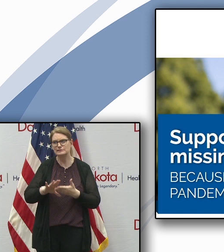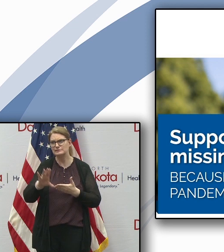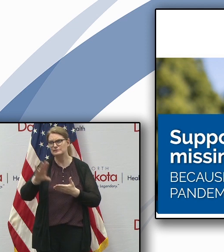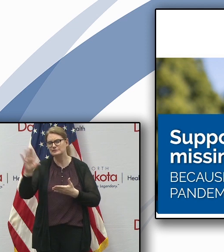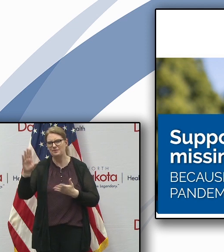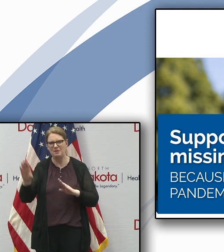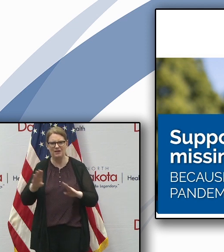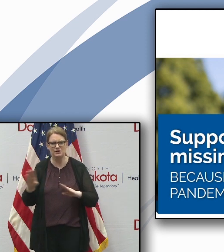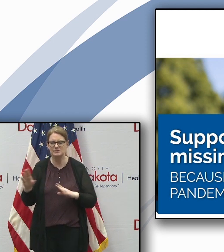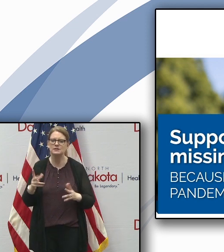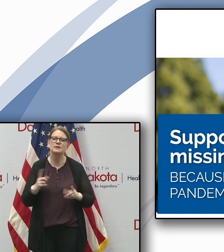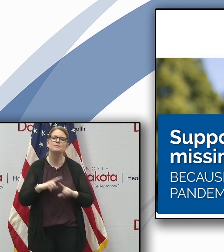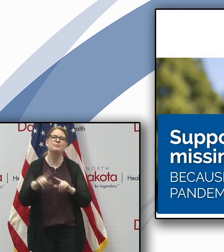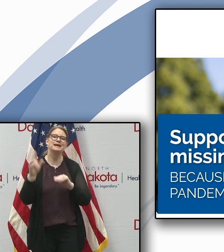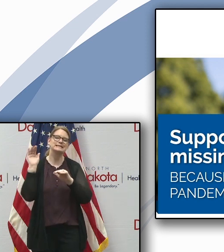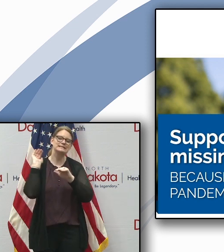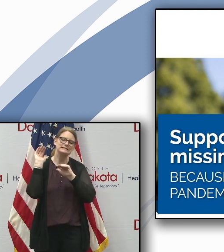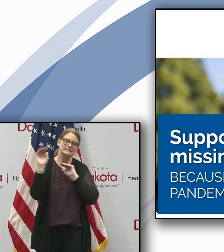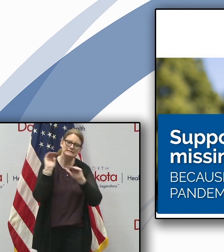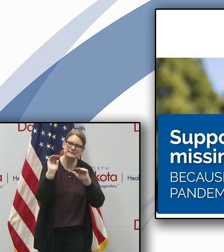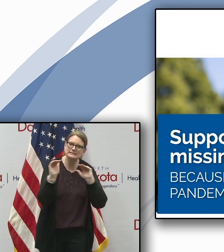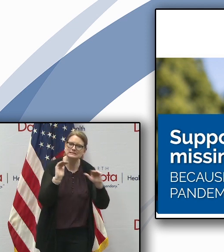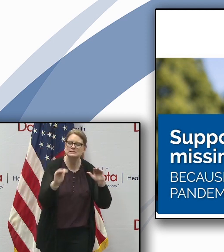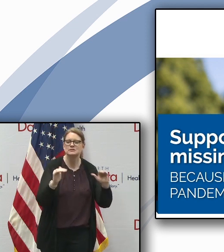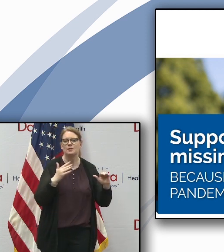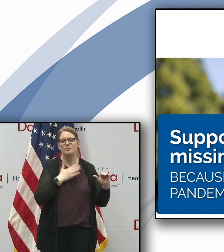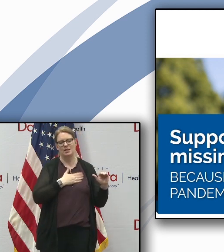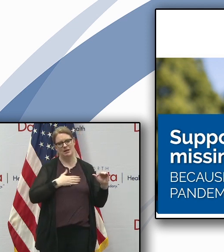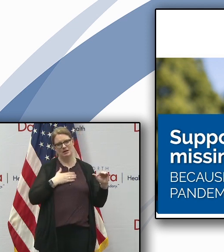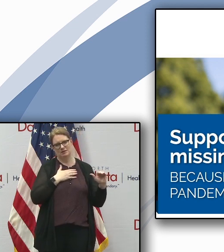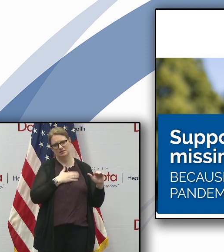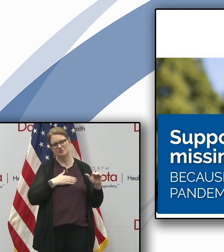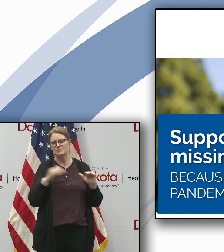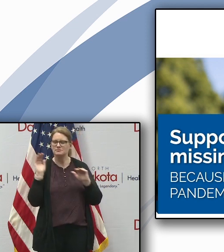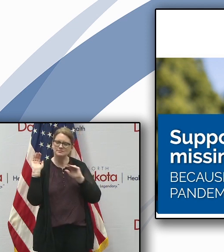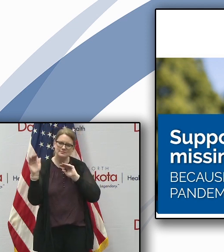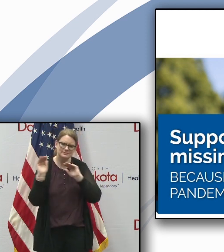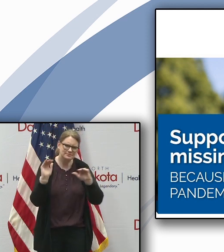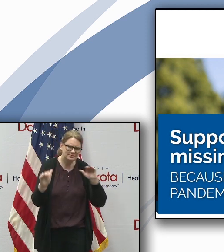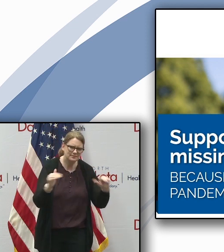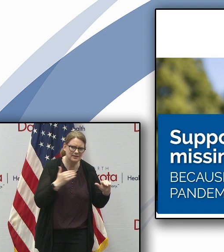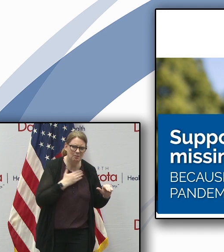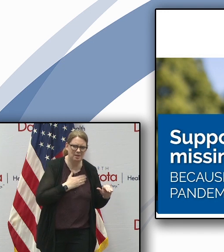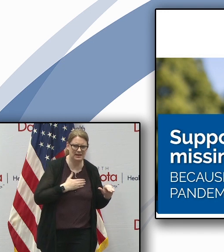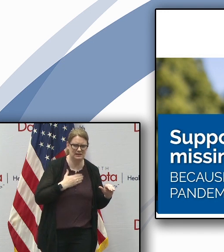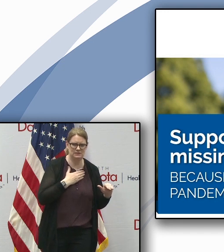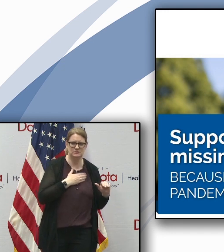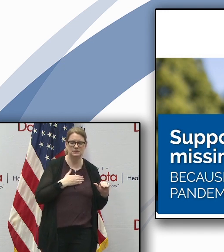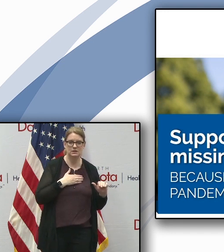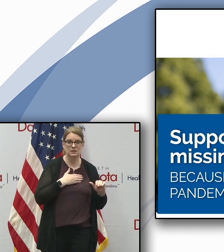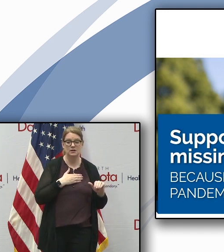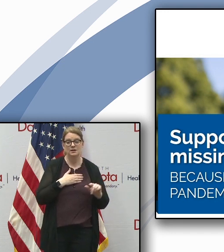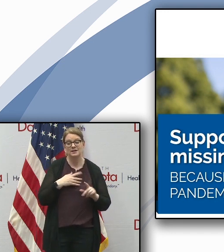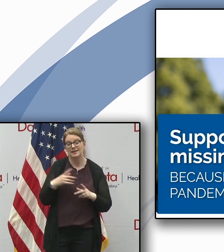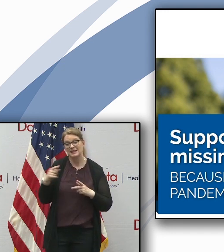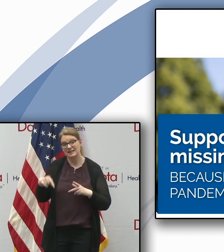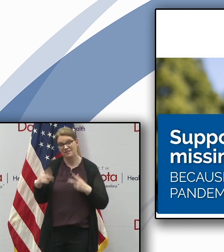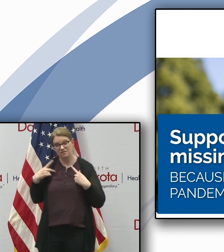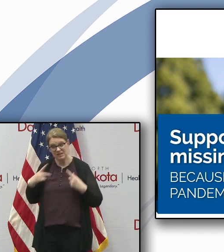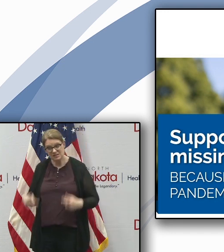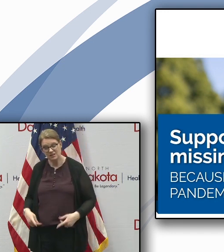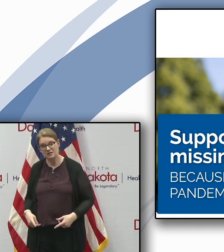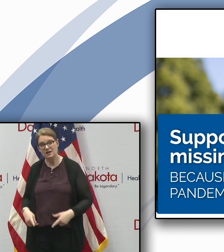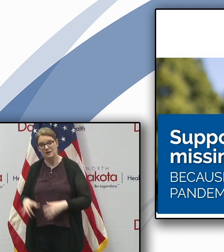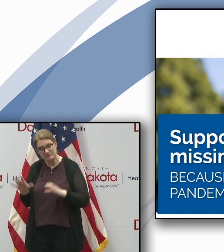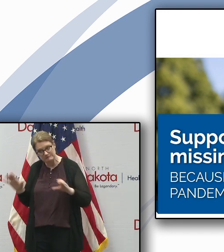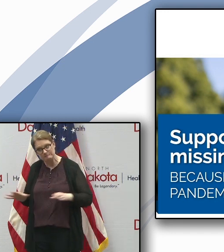that we're reminding people daily that while we're doing great work against this physical pandemic,